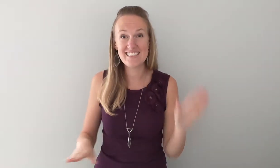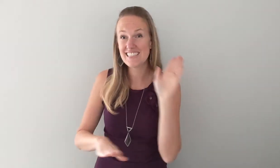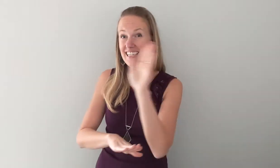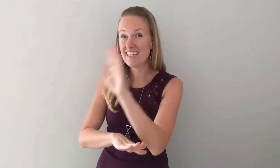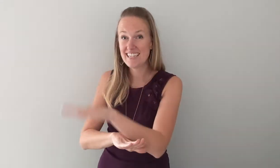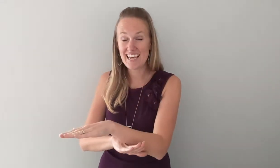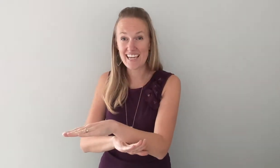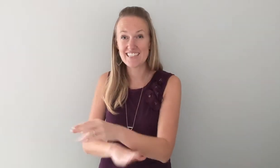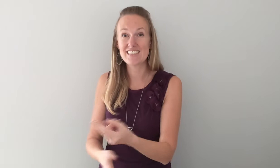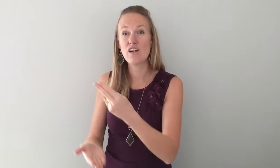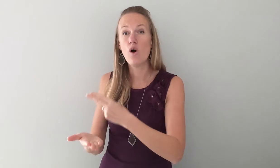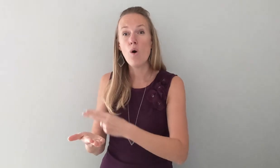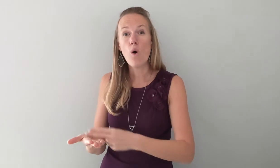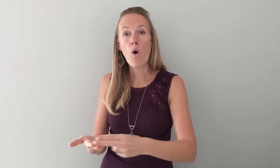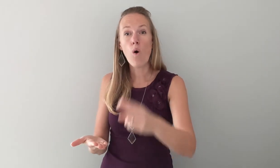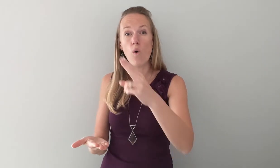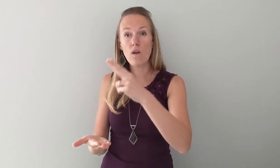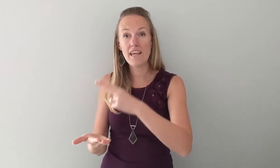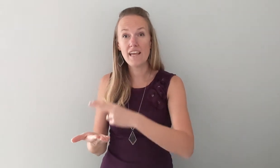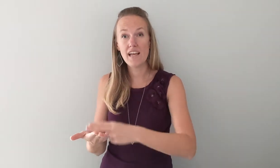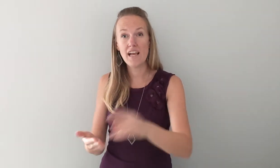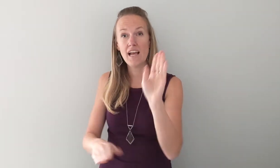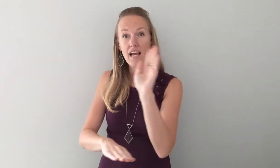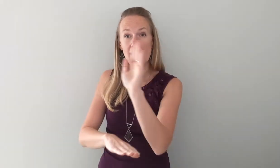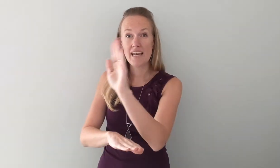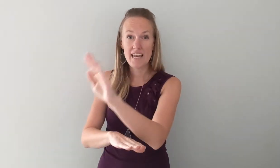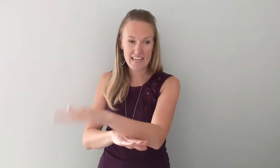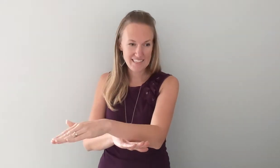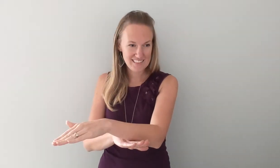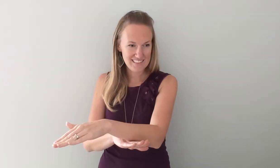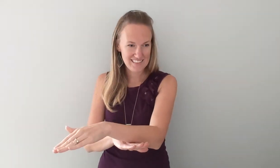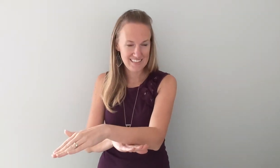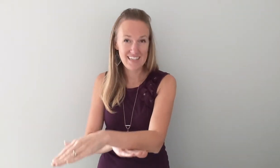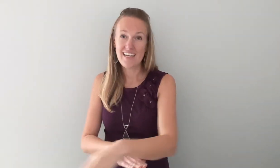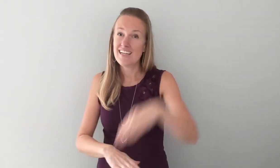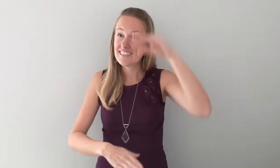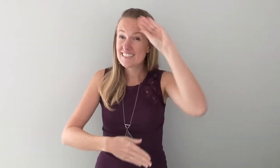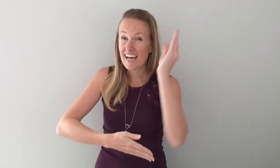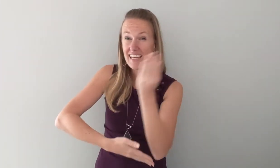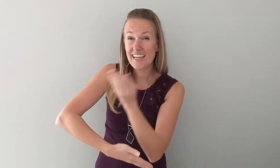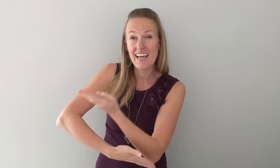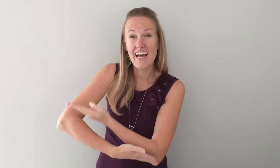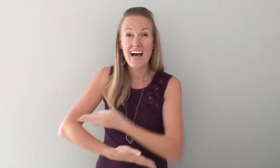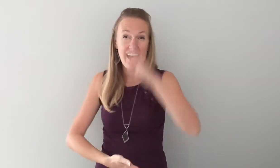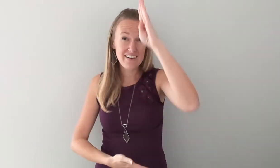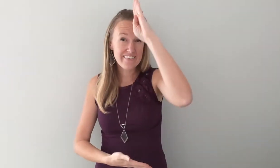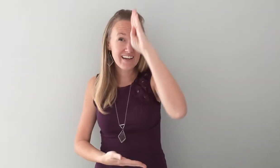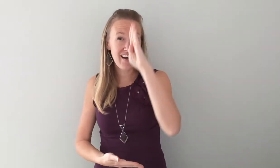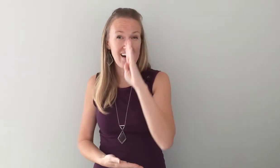Silent night, holy night, Son of